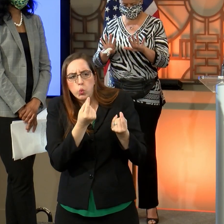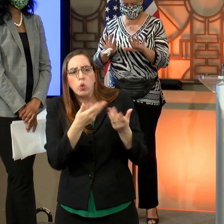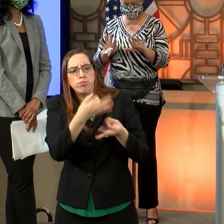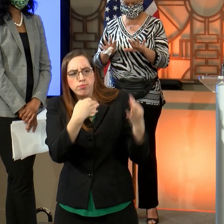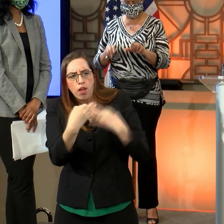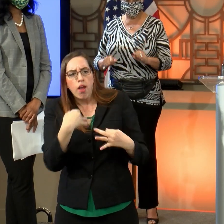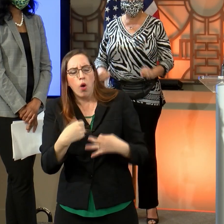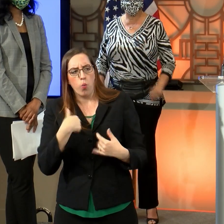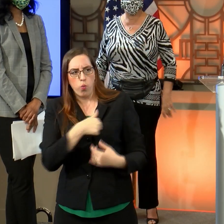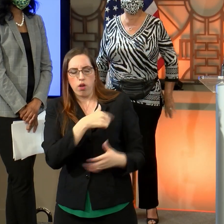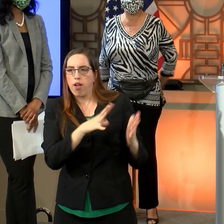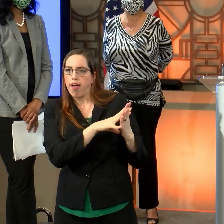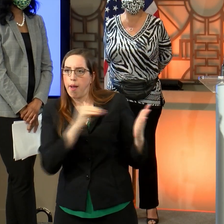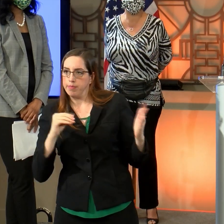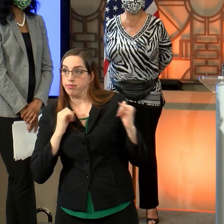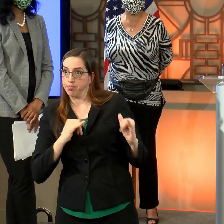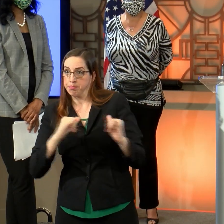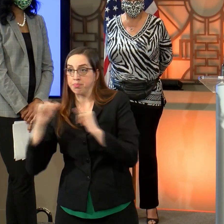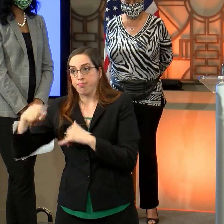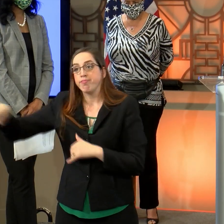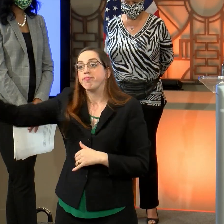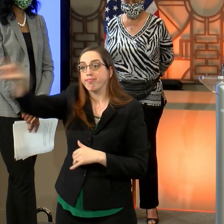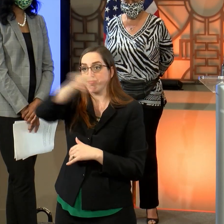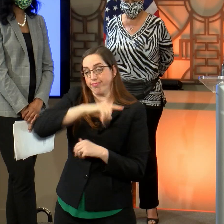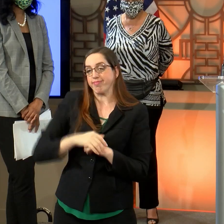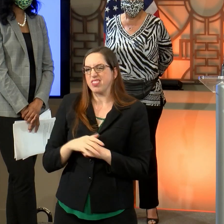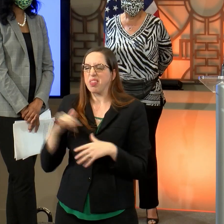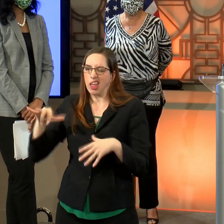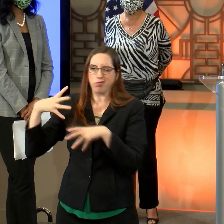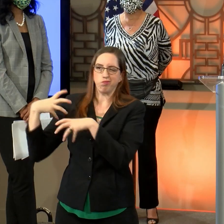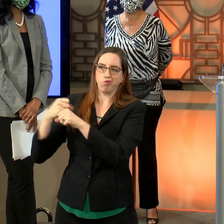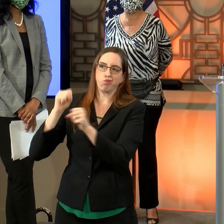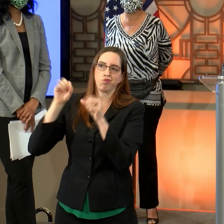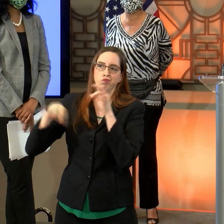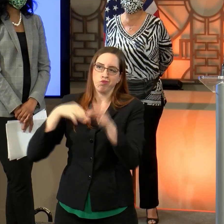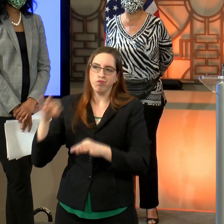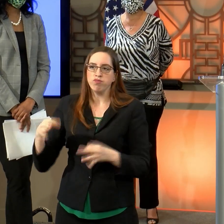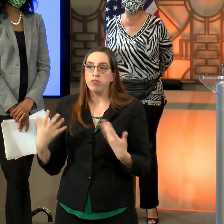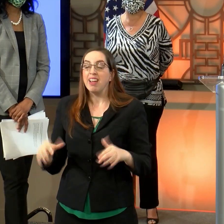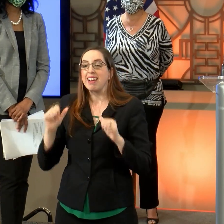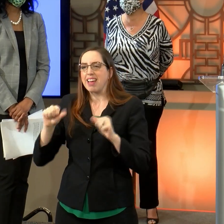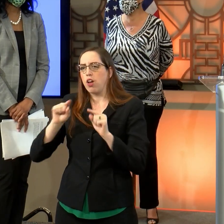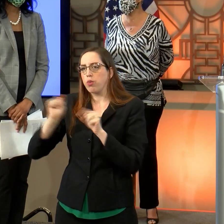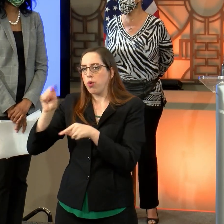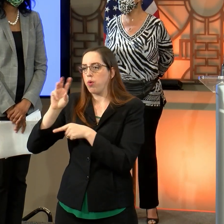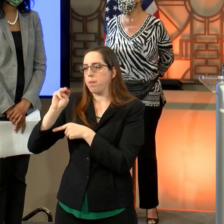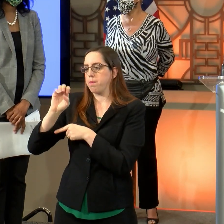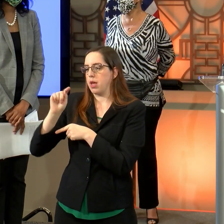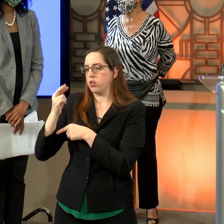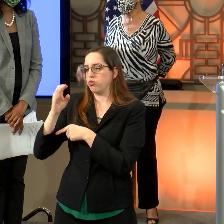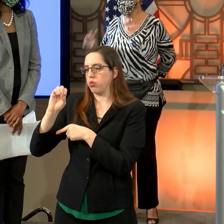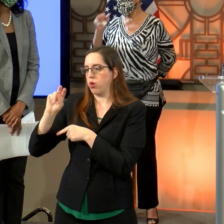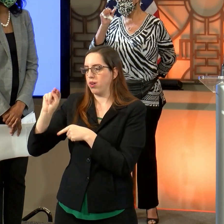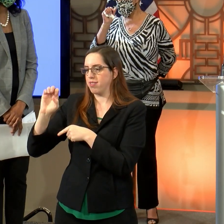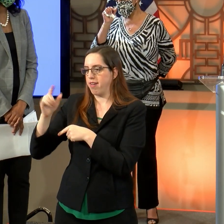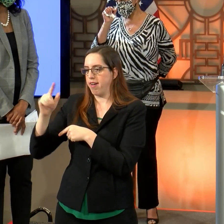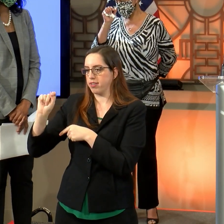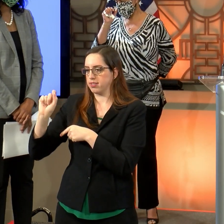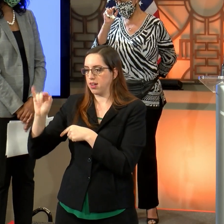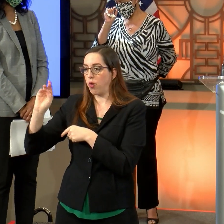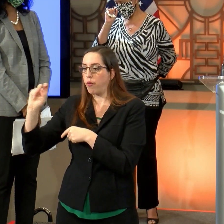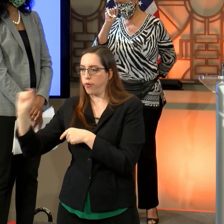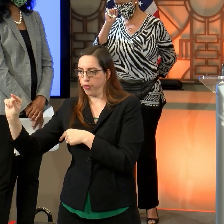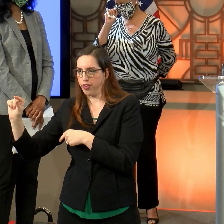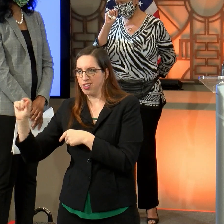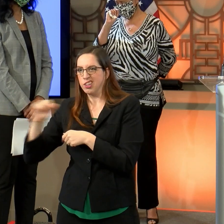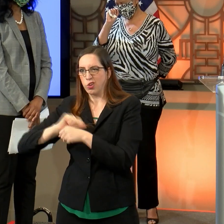So that's a synopsis. You can go on metronext.org. You can see the COVID